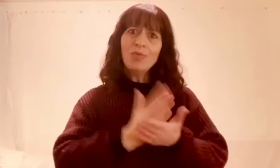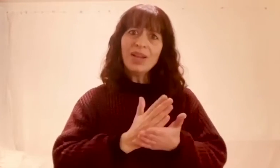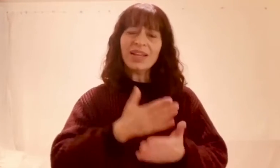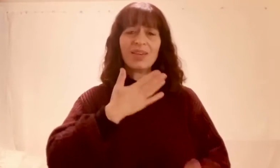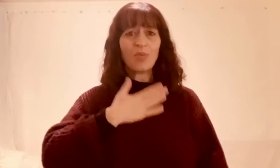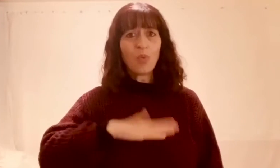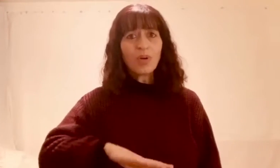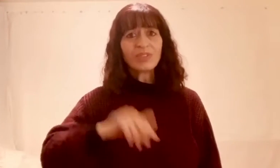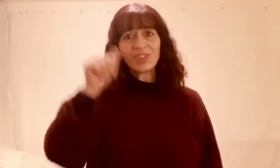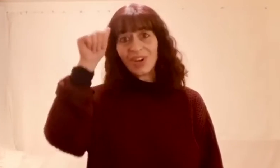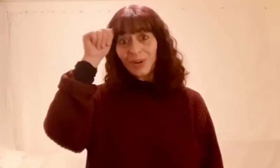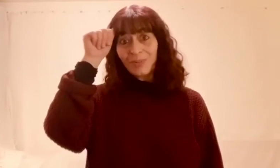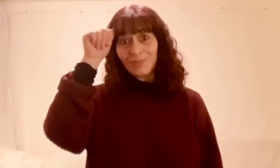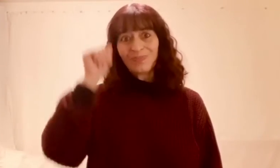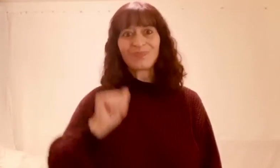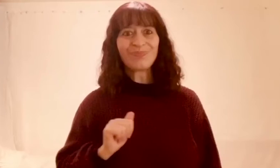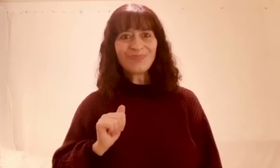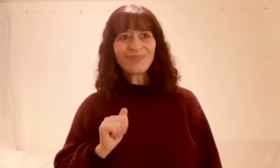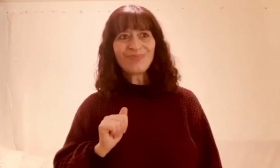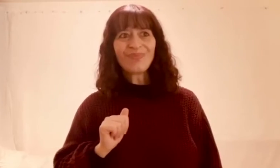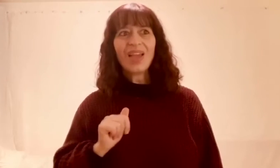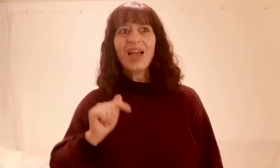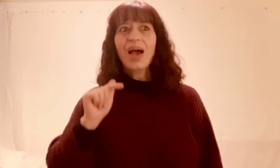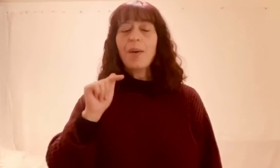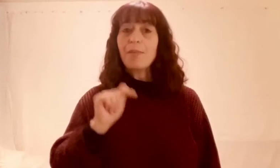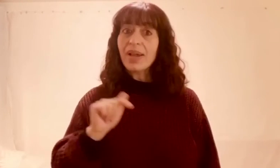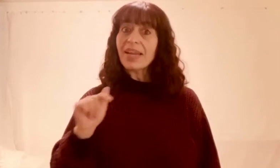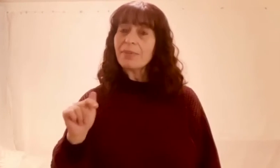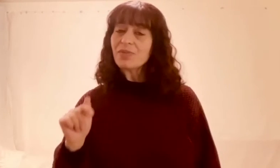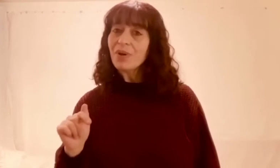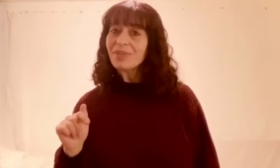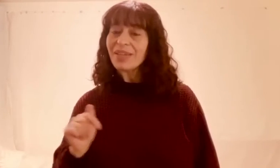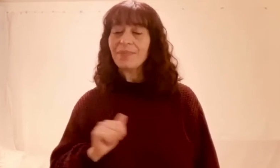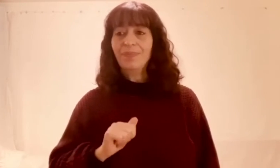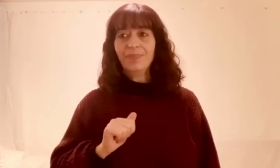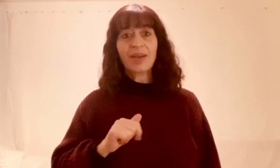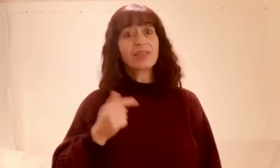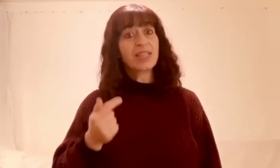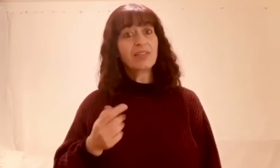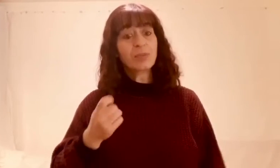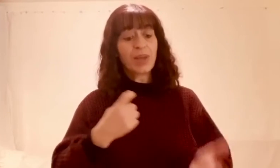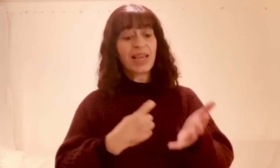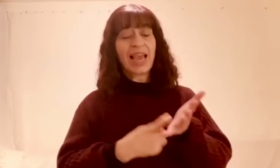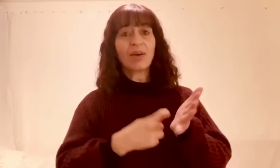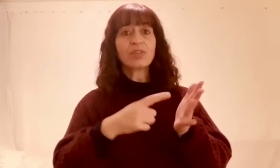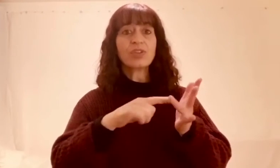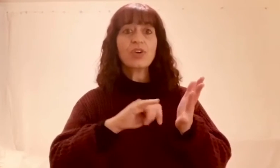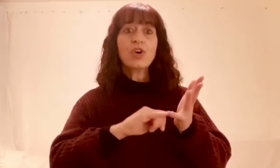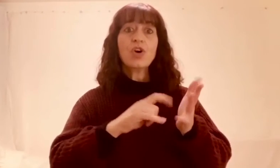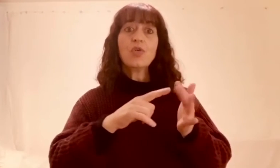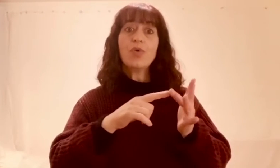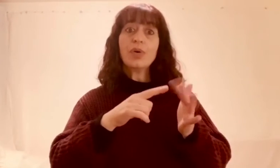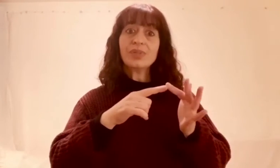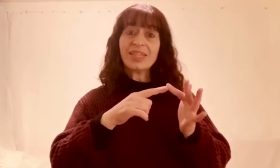really want to know. My name is Rosie. Now instead of spelling out Rosie,